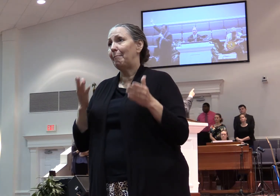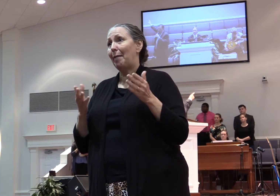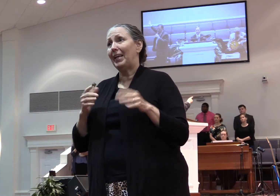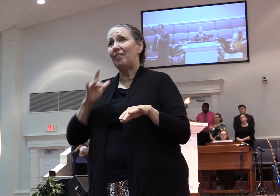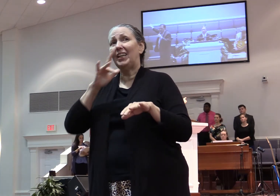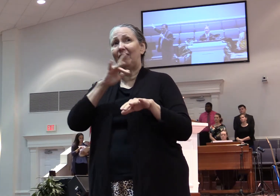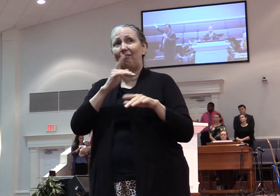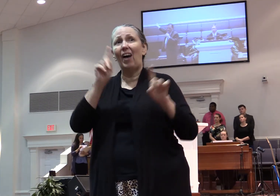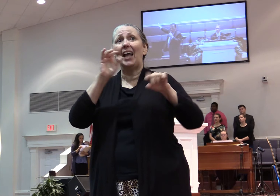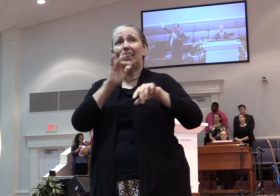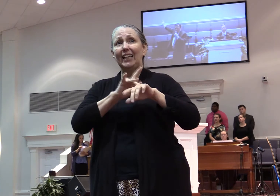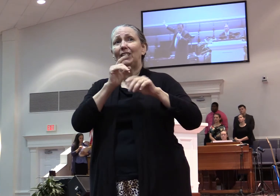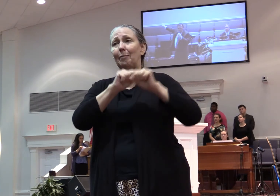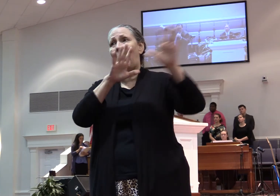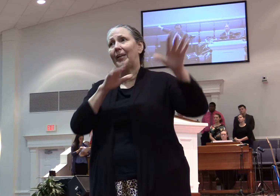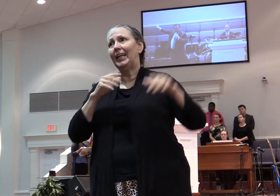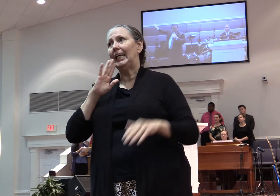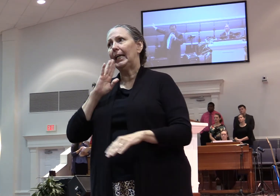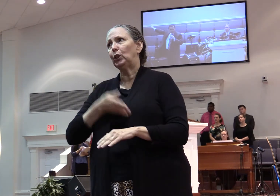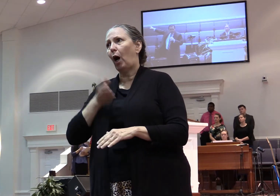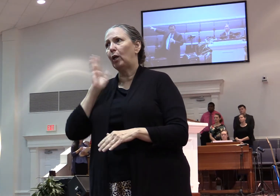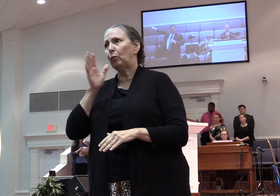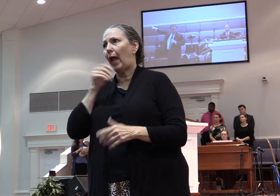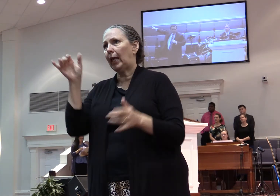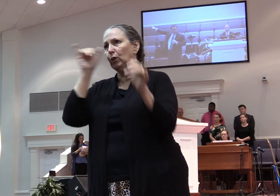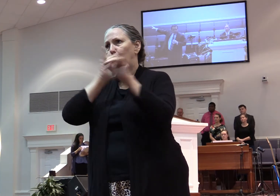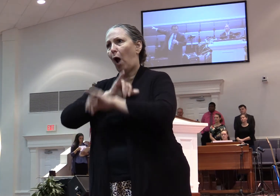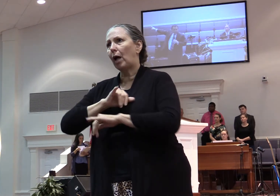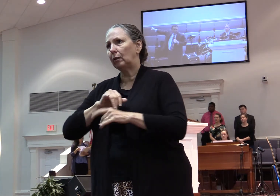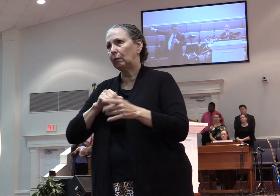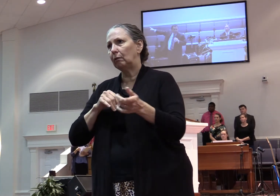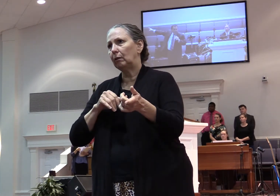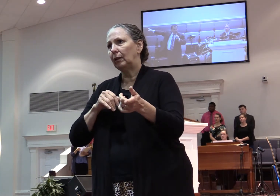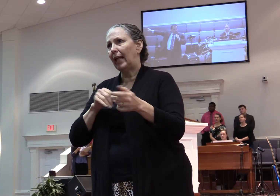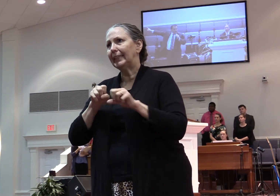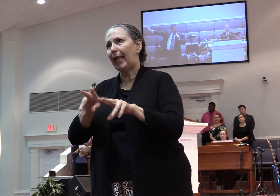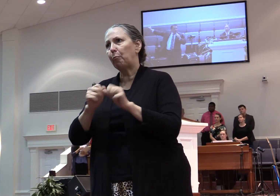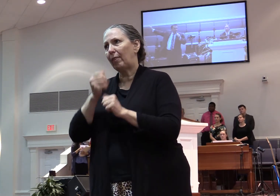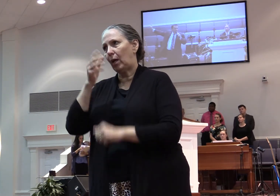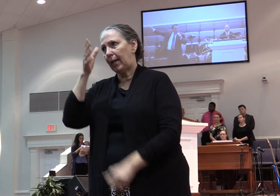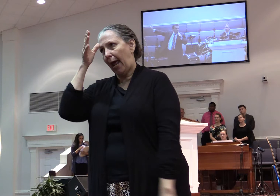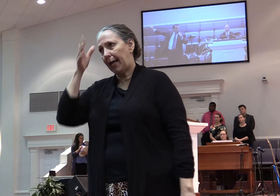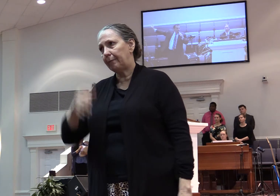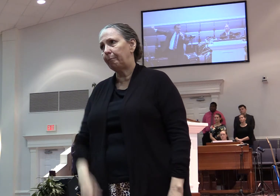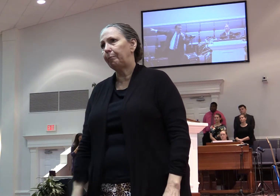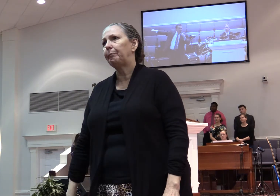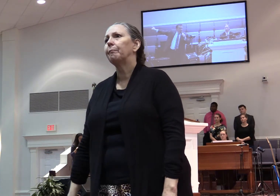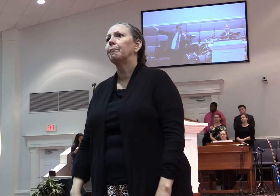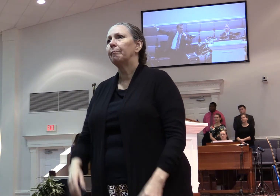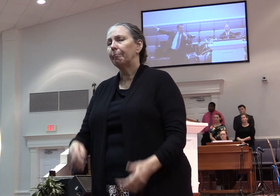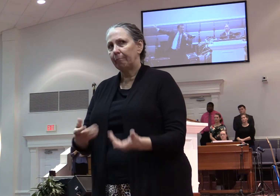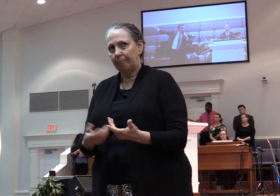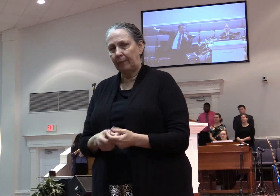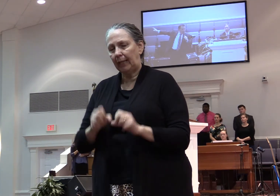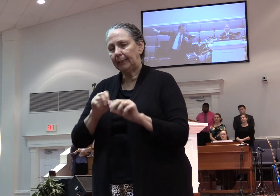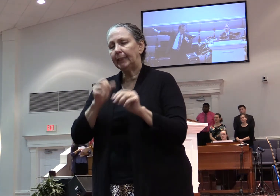the mountain, his daughters wouldn't have got him drunk. Right. Right. And had a baby from their